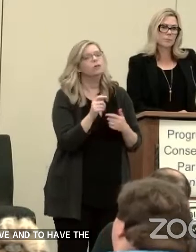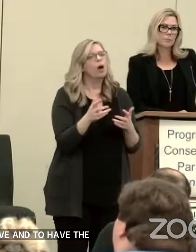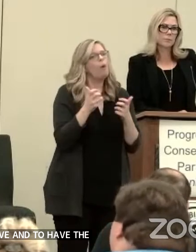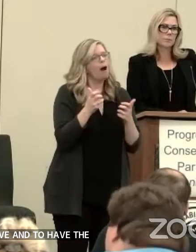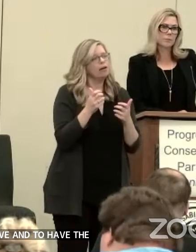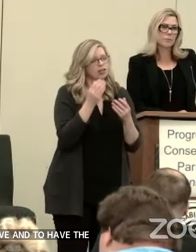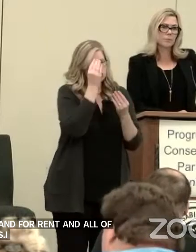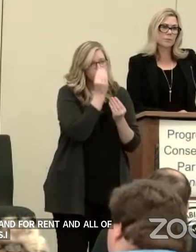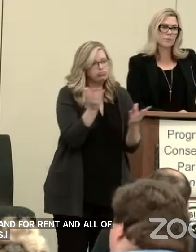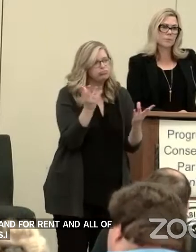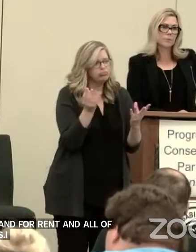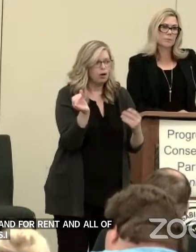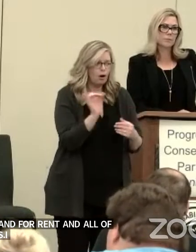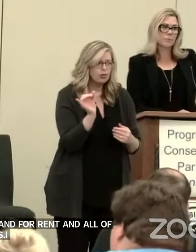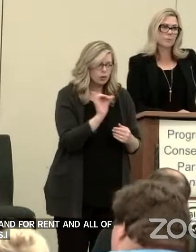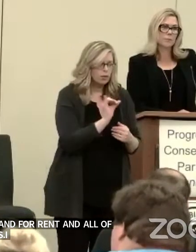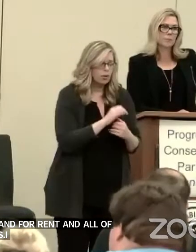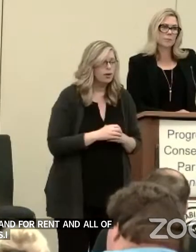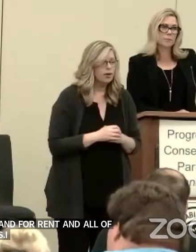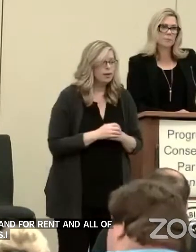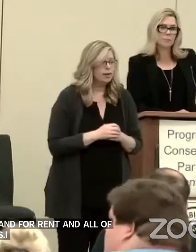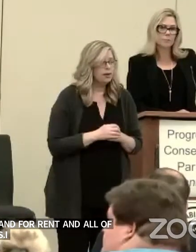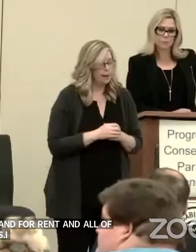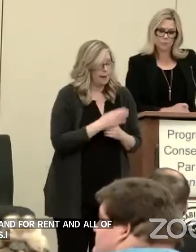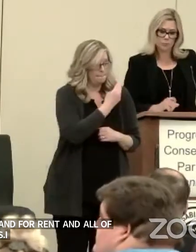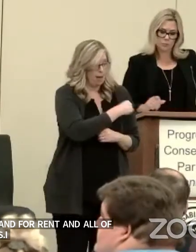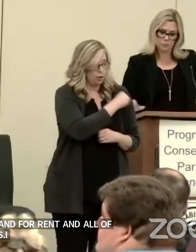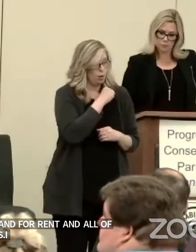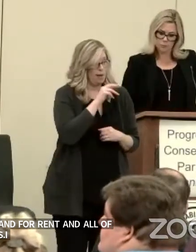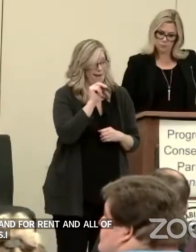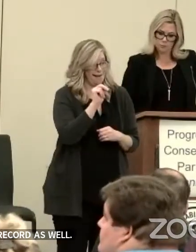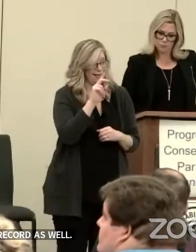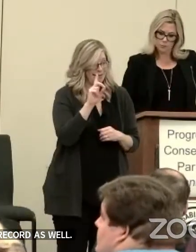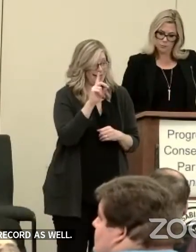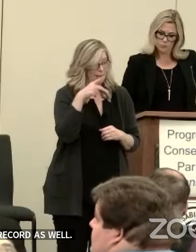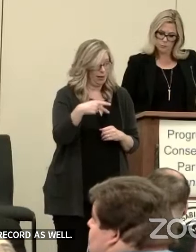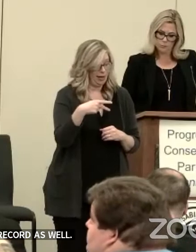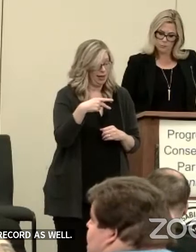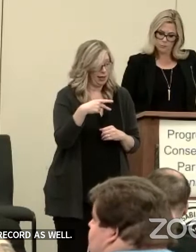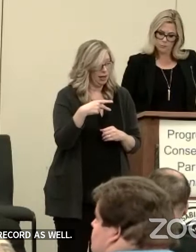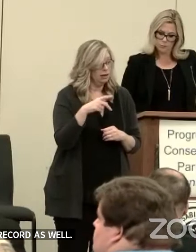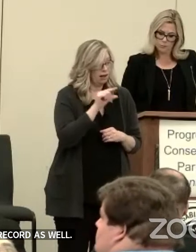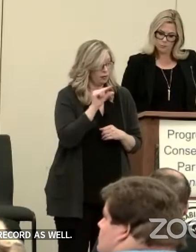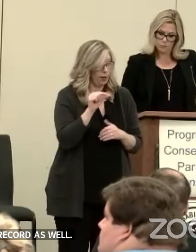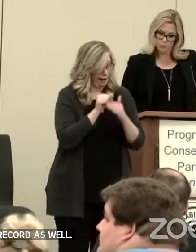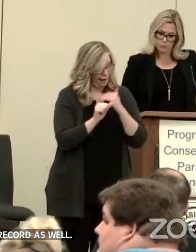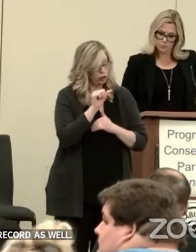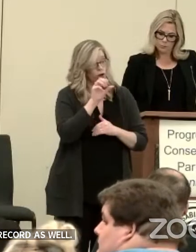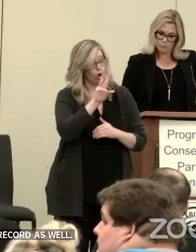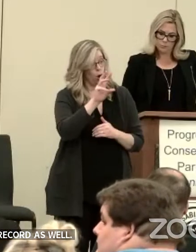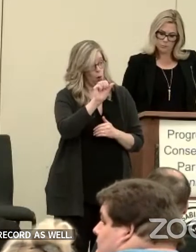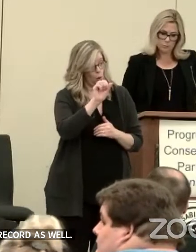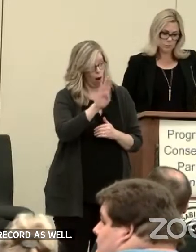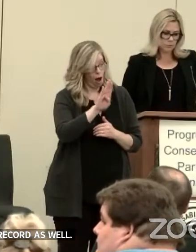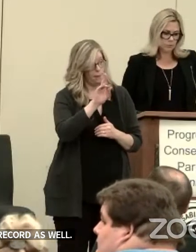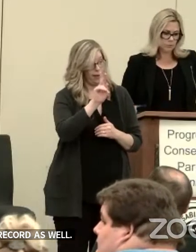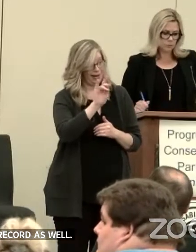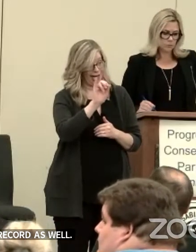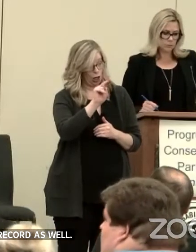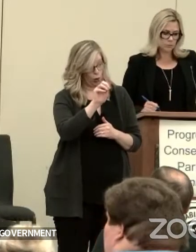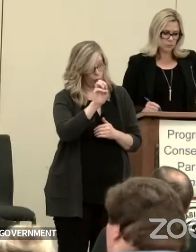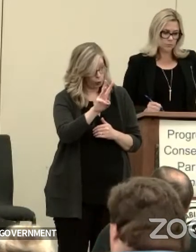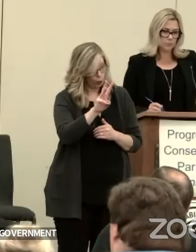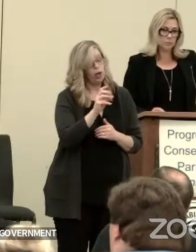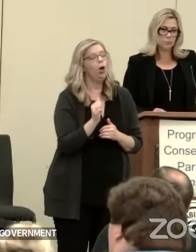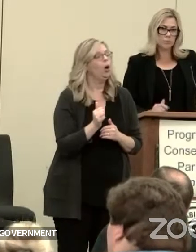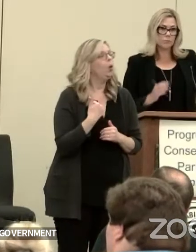on the record as well. You know, a Manitoba NDP government under Wab Kinew, we commit that we will not claw